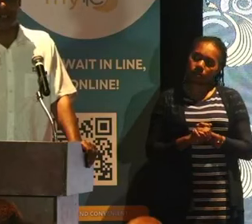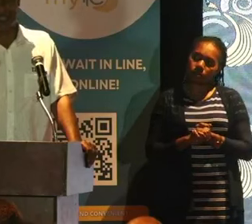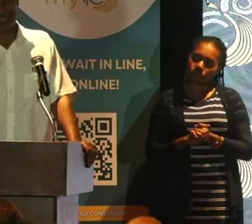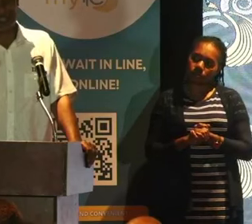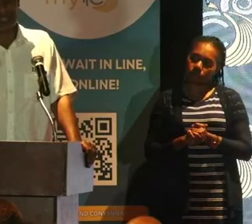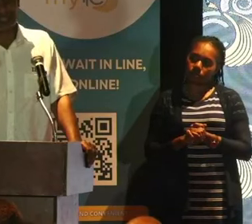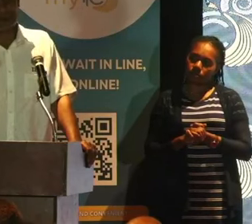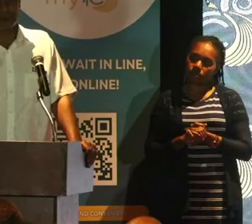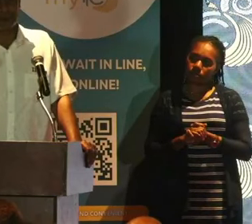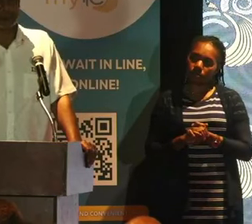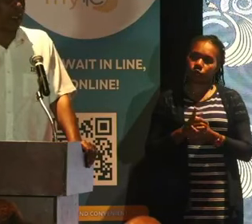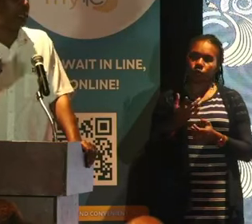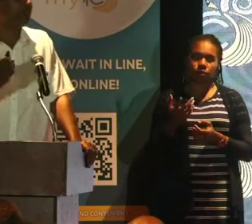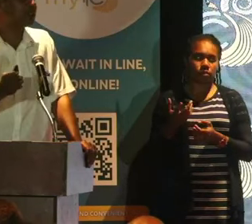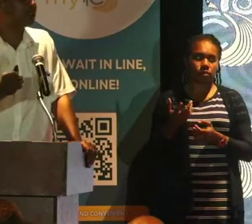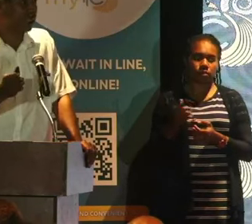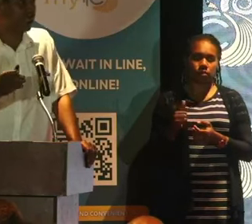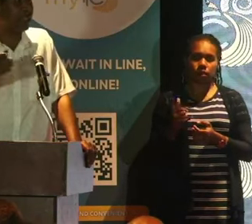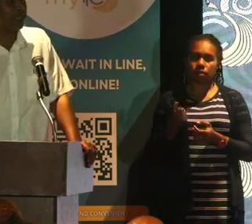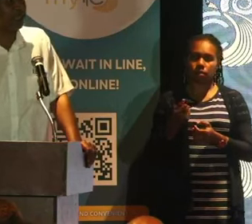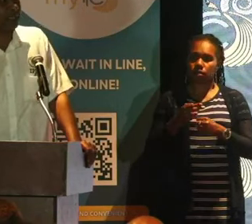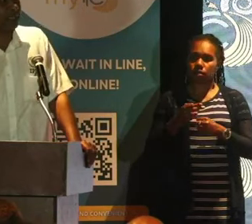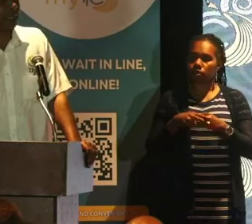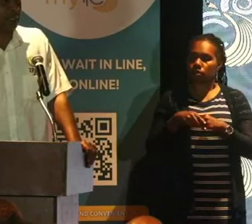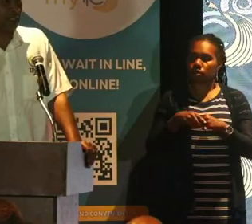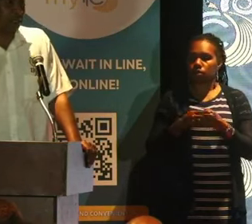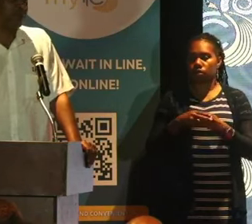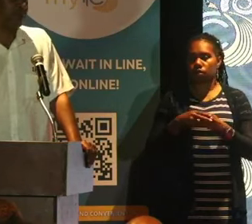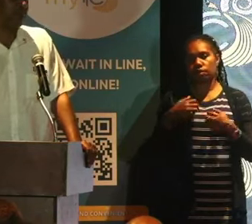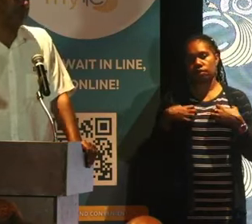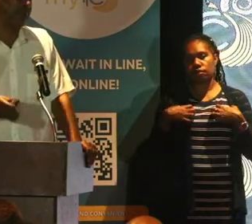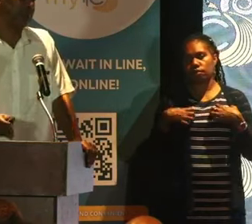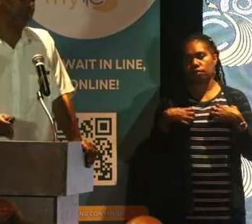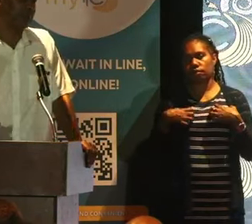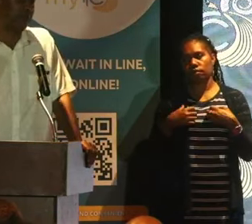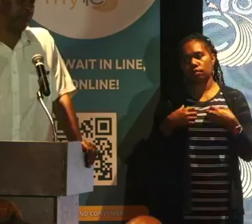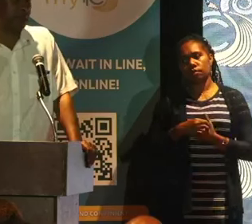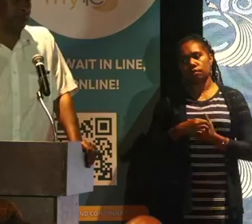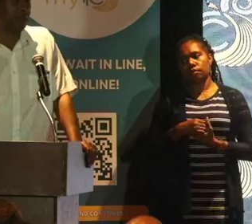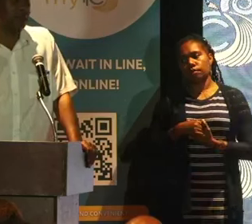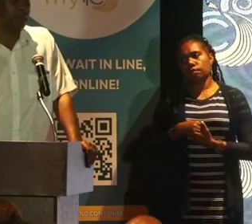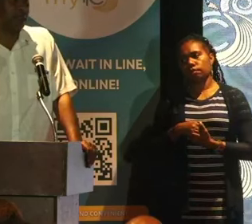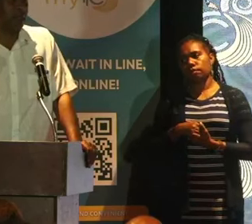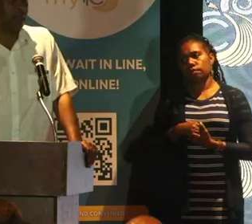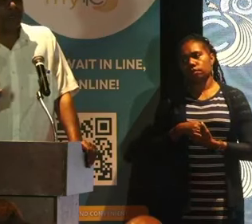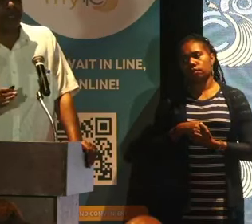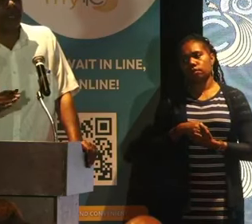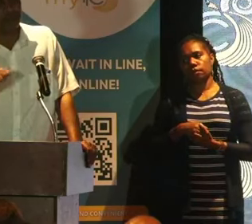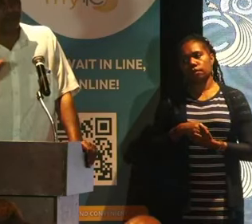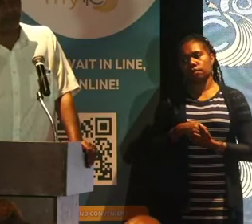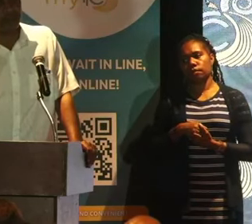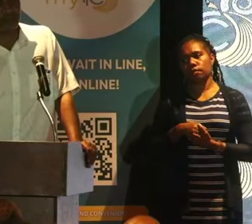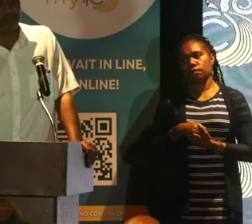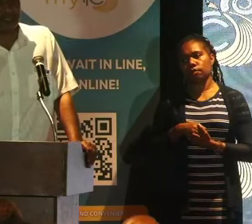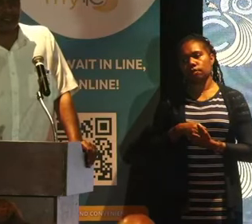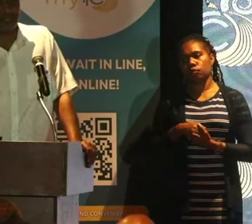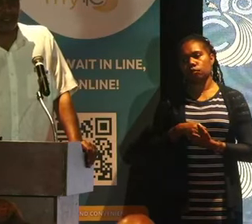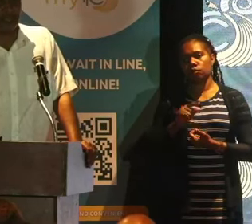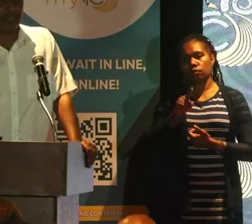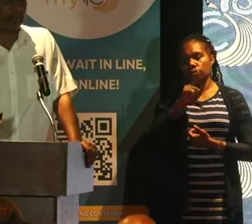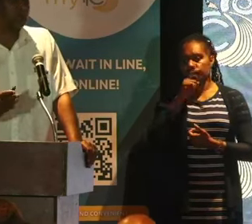on a non-citizen engaging in a job that should be a Papua New Guinea. IPA does not go into